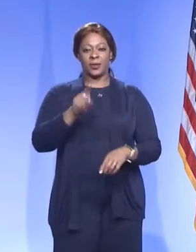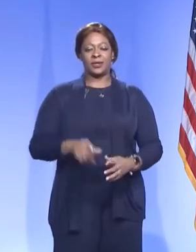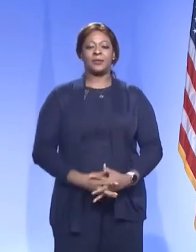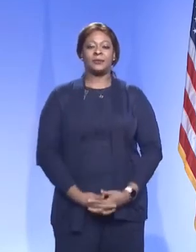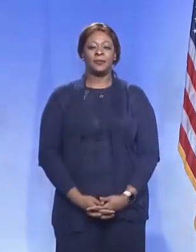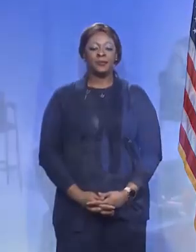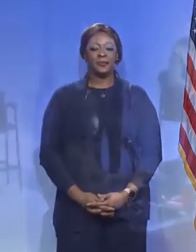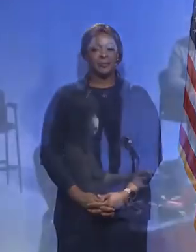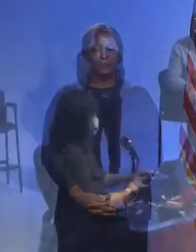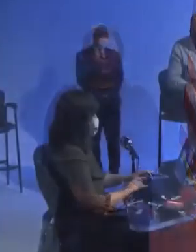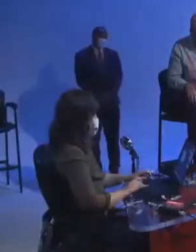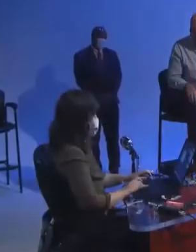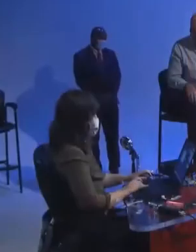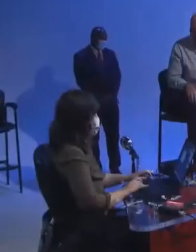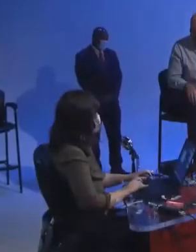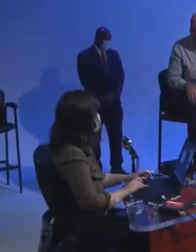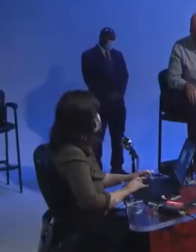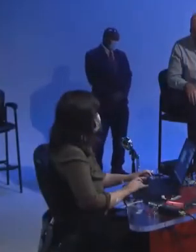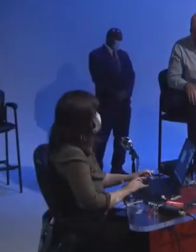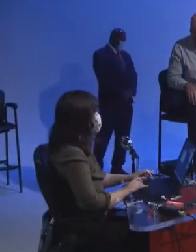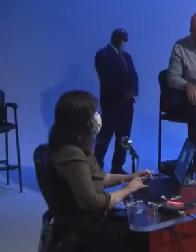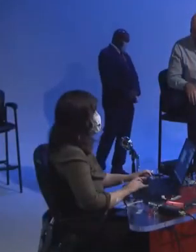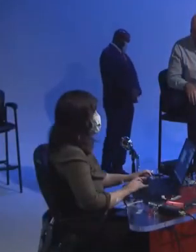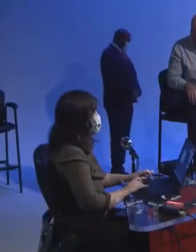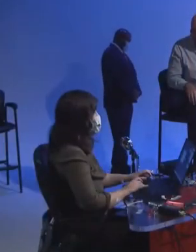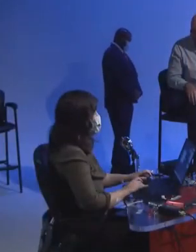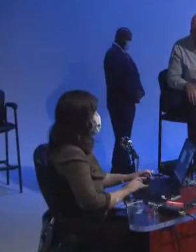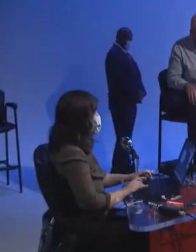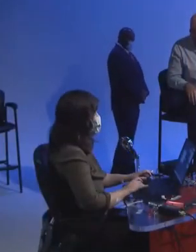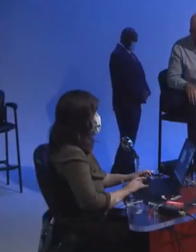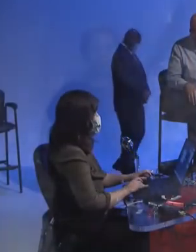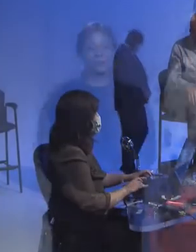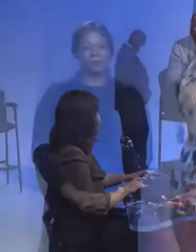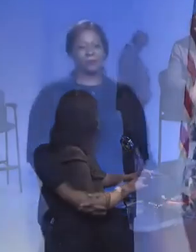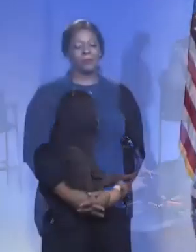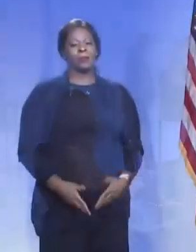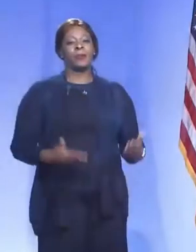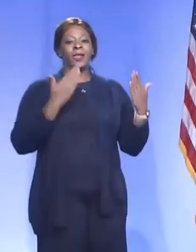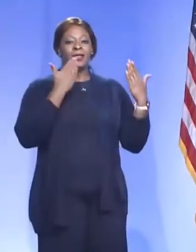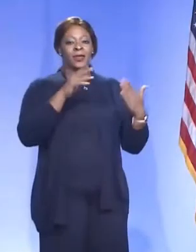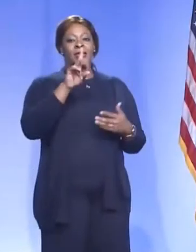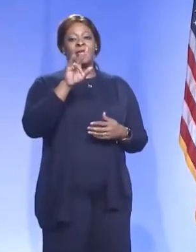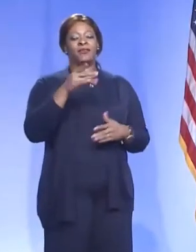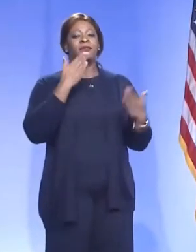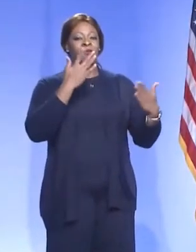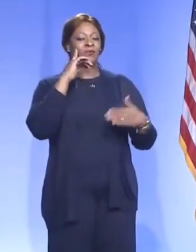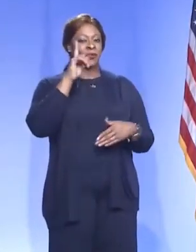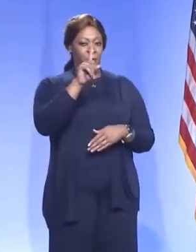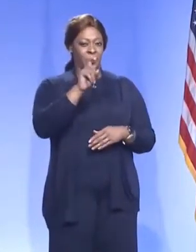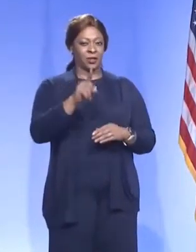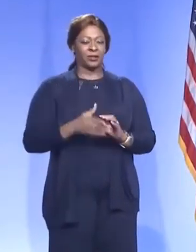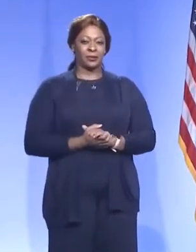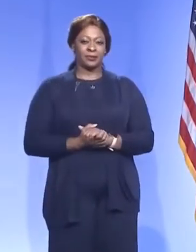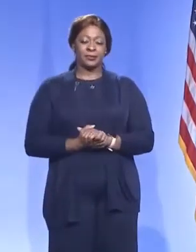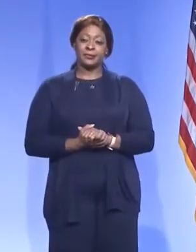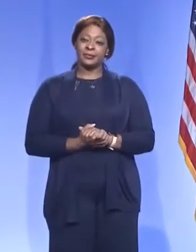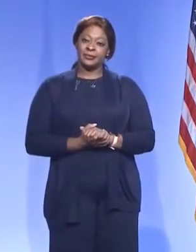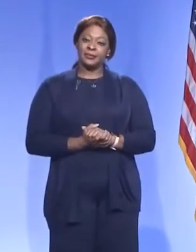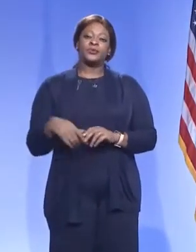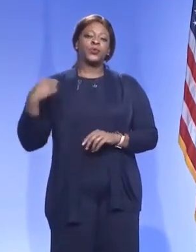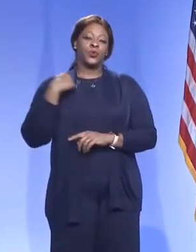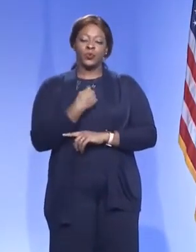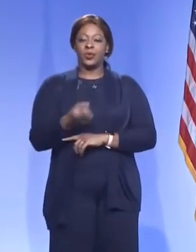of thing doesn't happen again. What exactly went wrong in that situation, and what protocols are being changed so that this